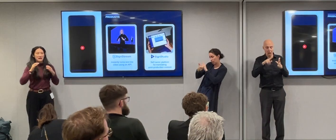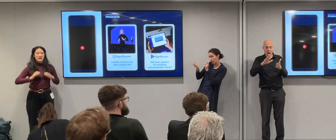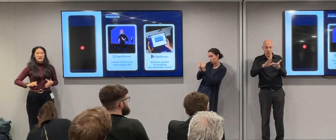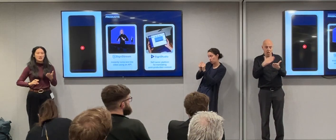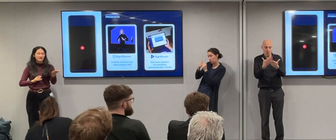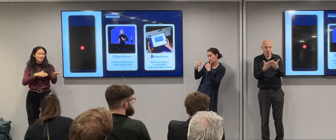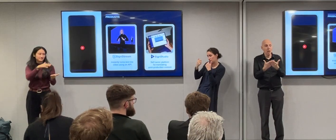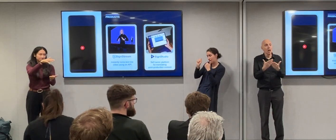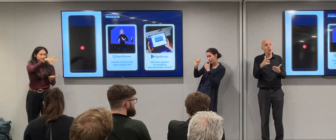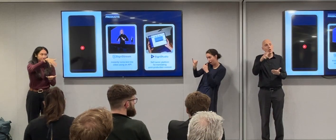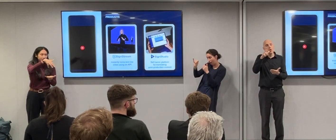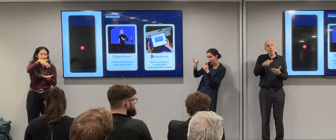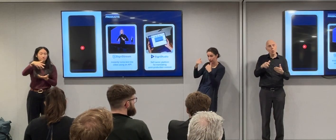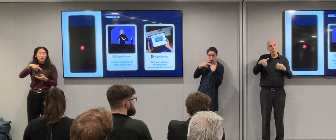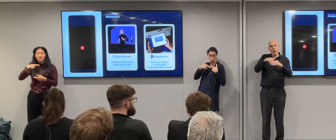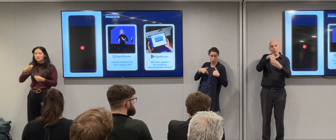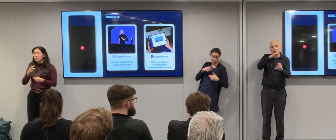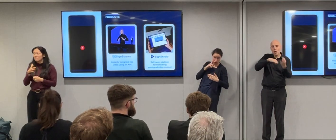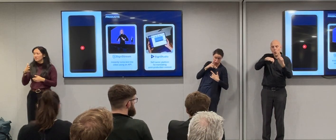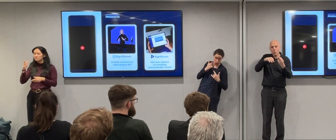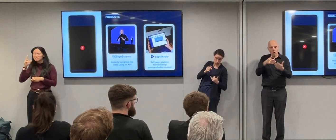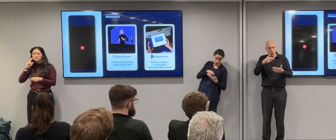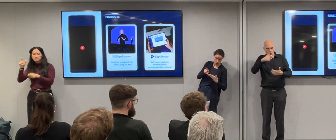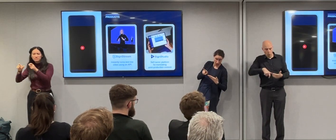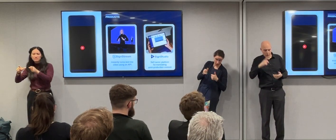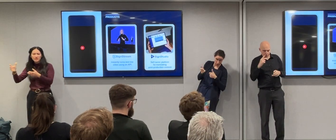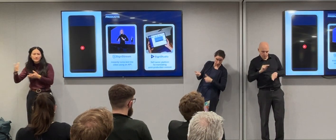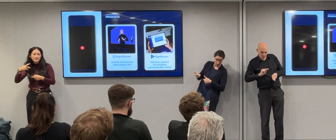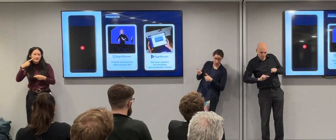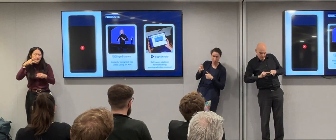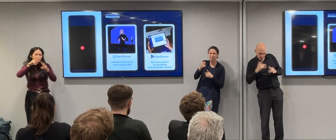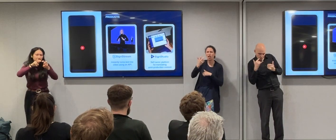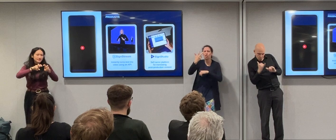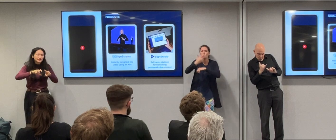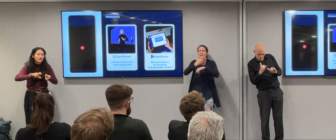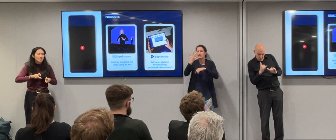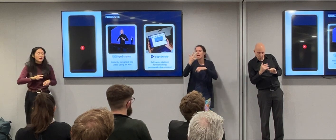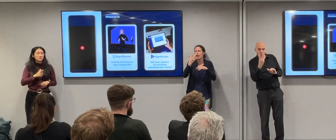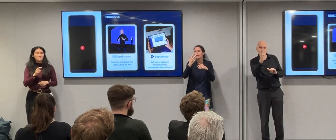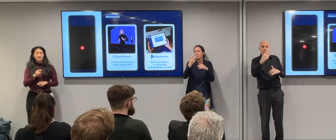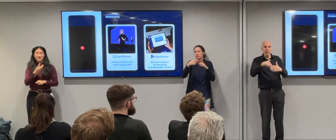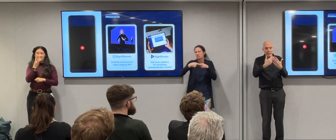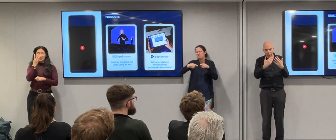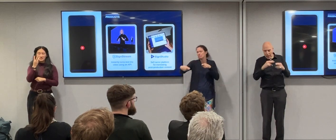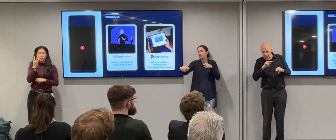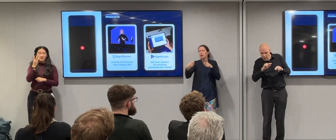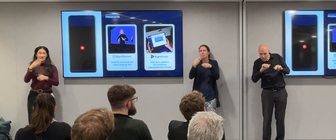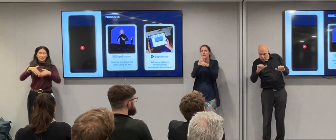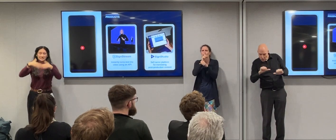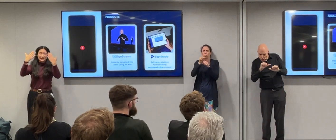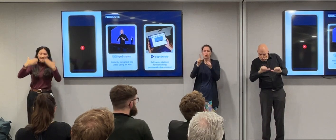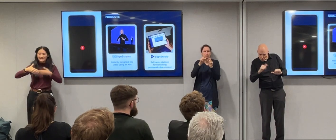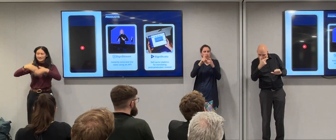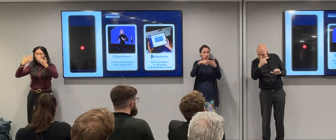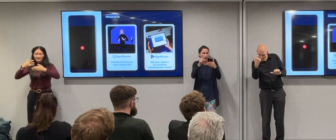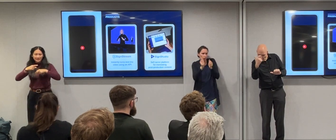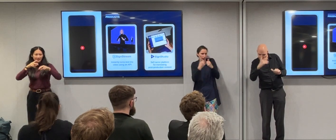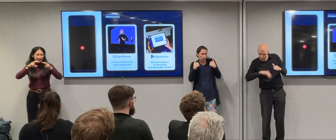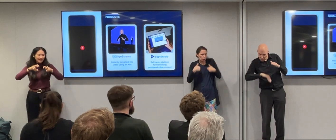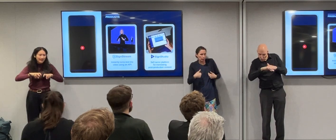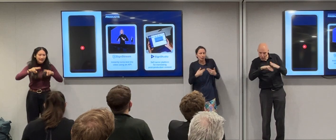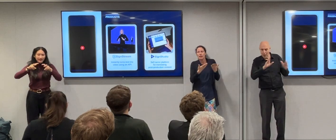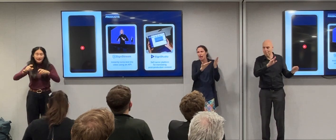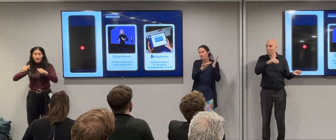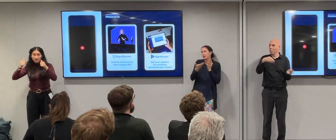in the loop to check those translations, with a kind of 3-day turnaround to make sure that they are fully understandable, and then providing them